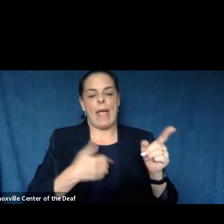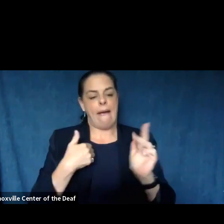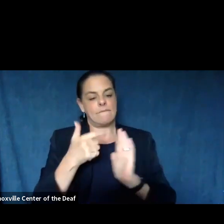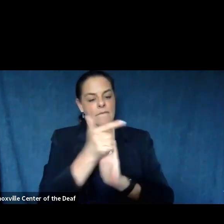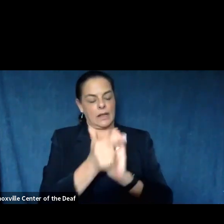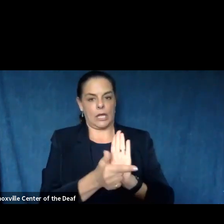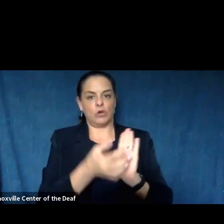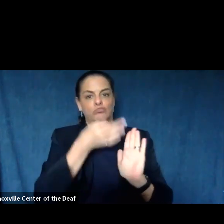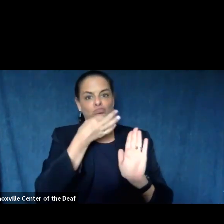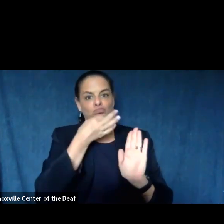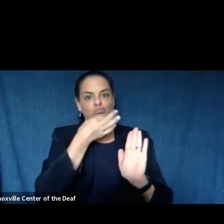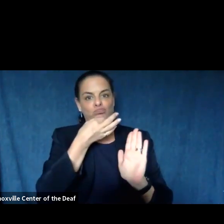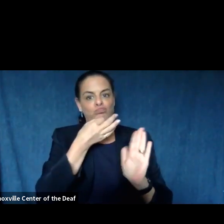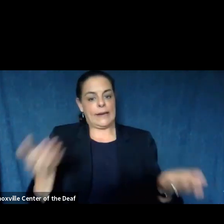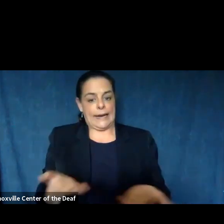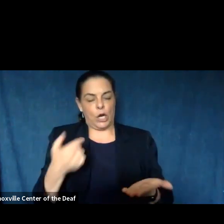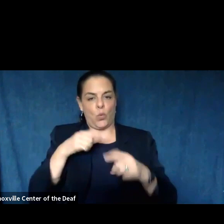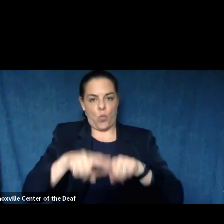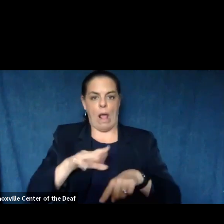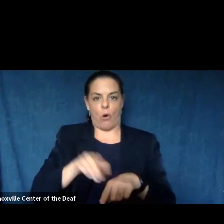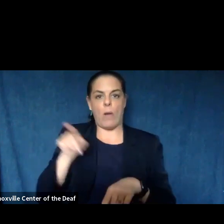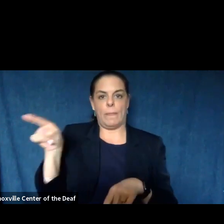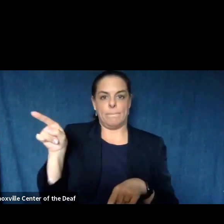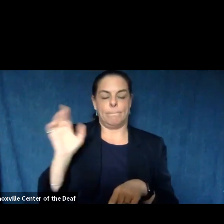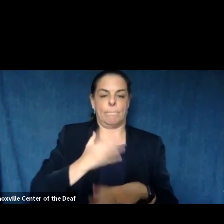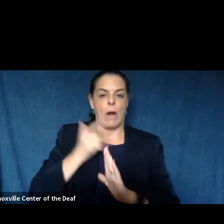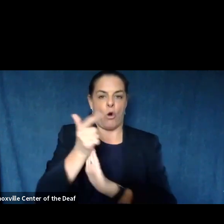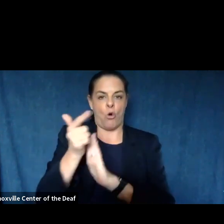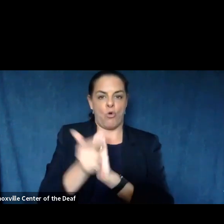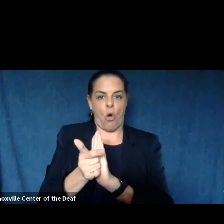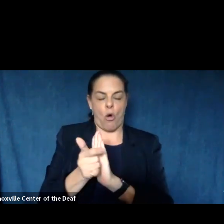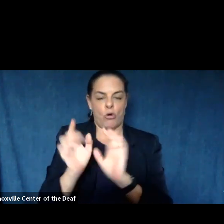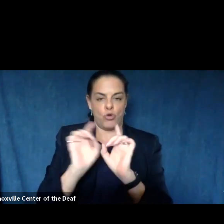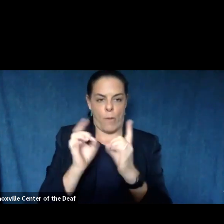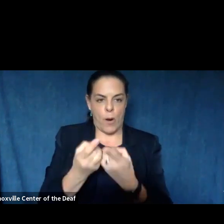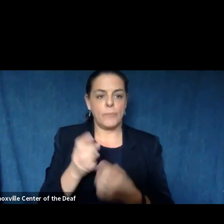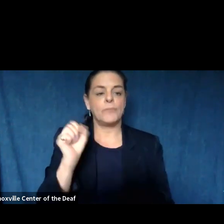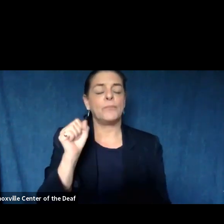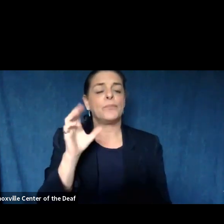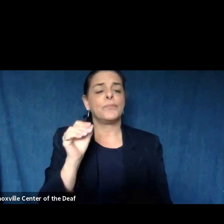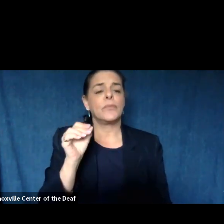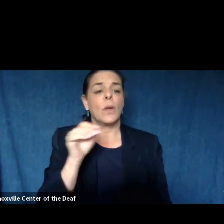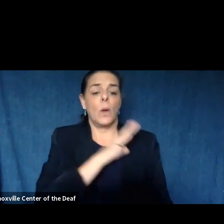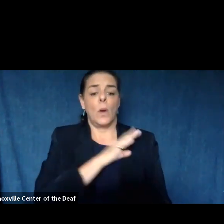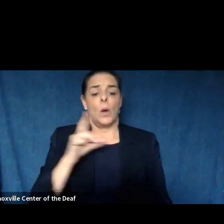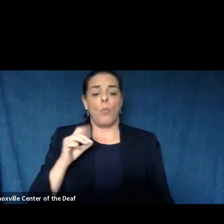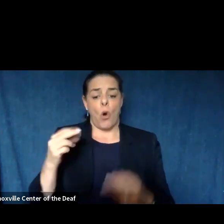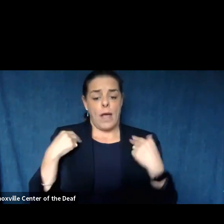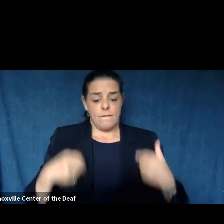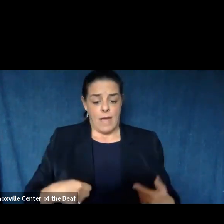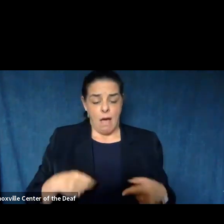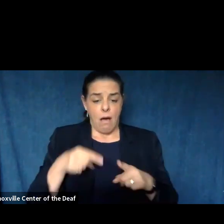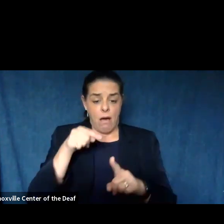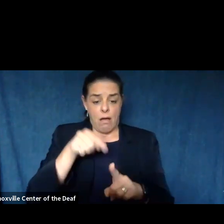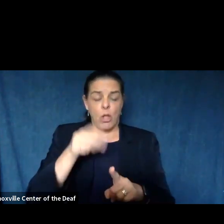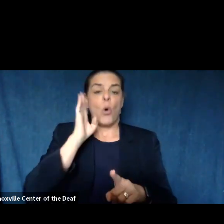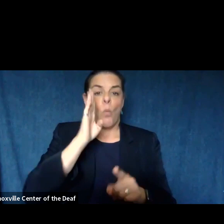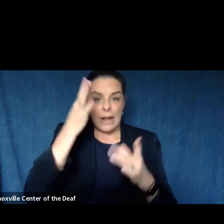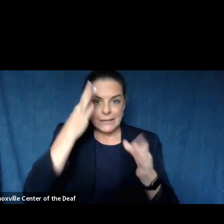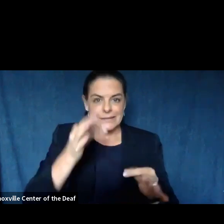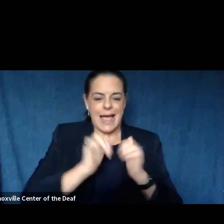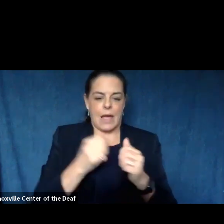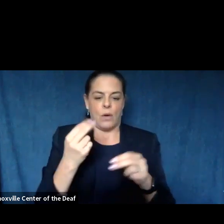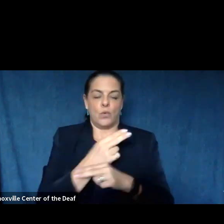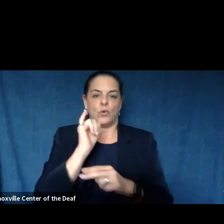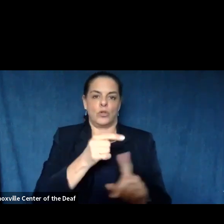us here. So we're relying on them. So the Board of Health will be deciding how we use the benchmark